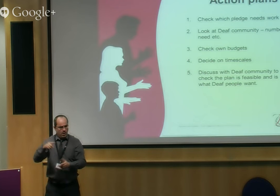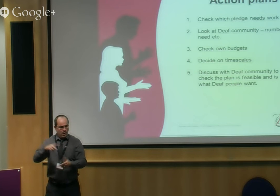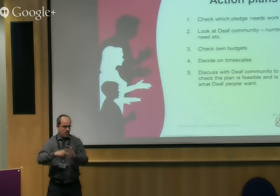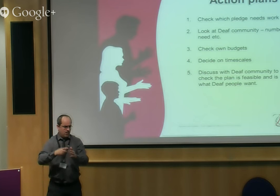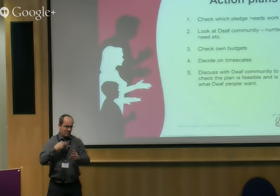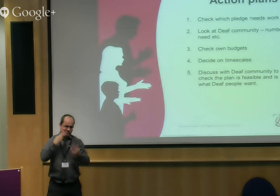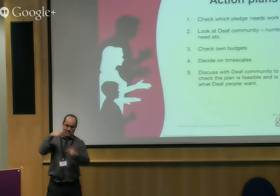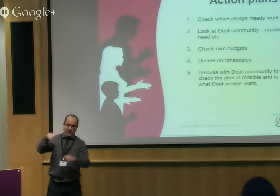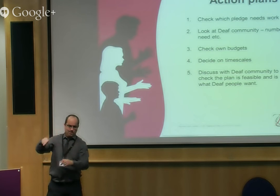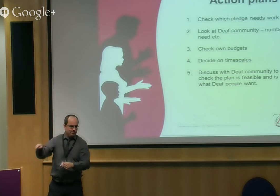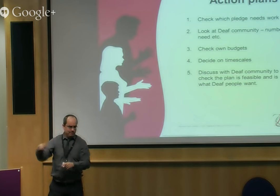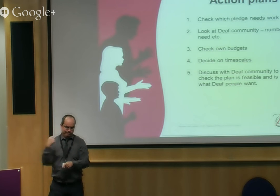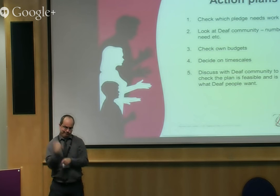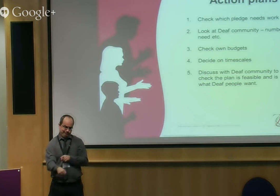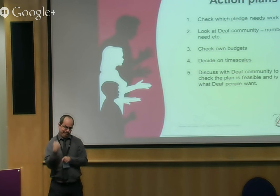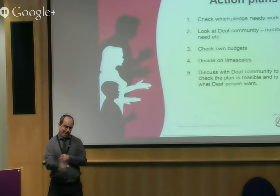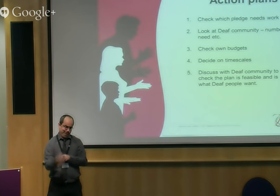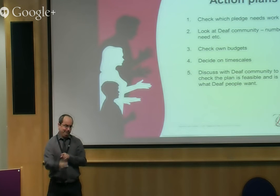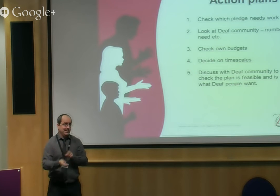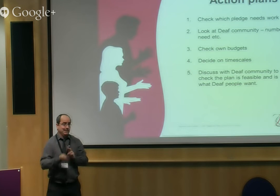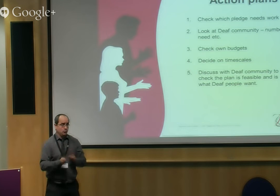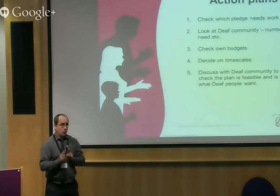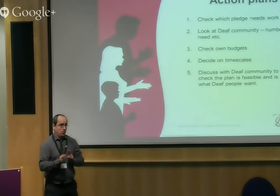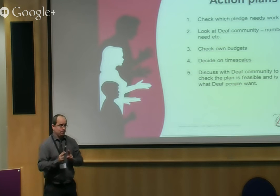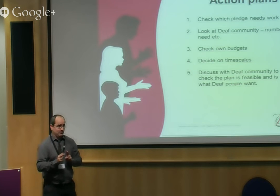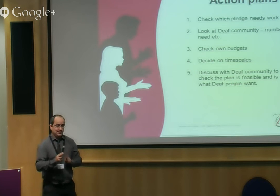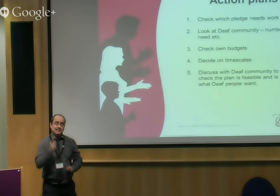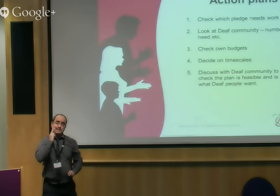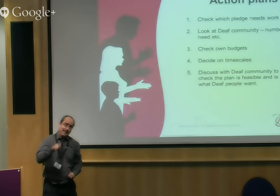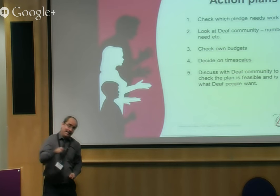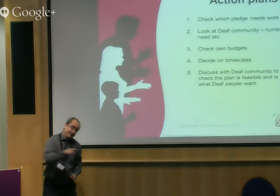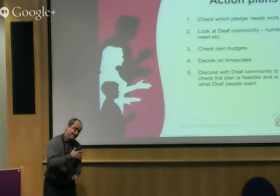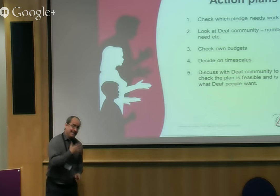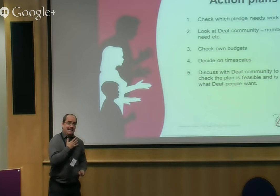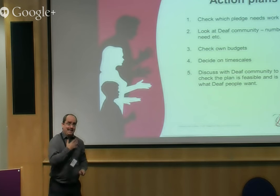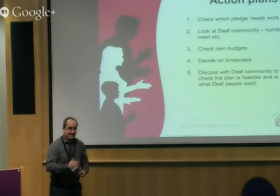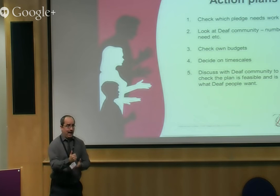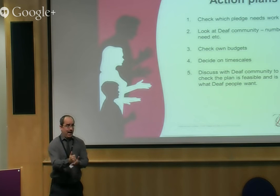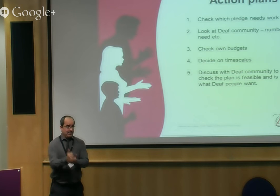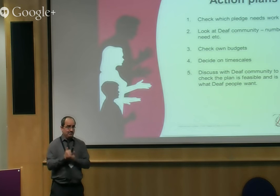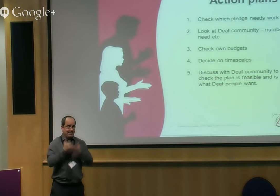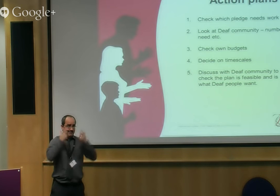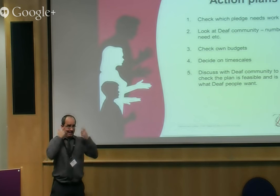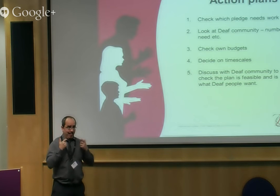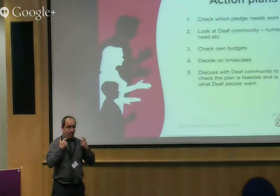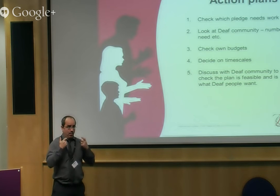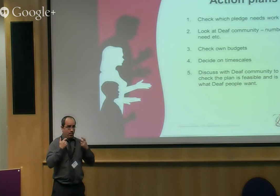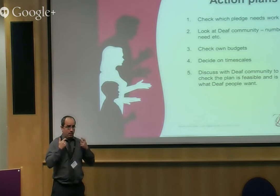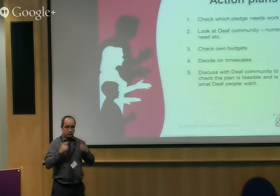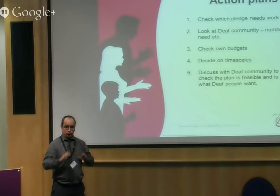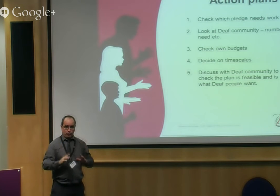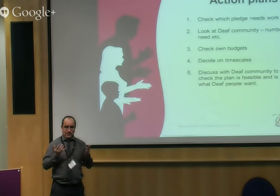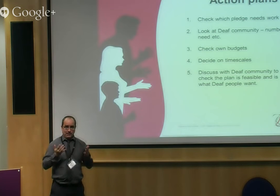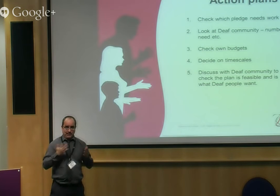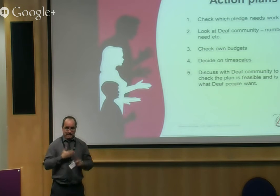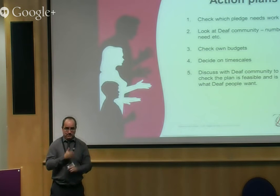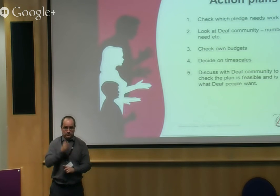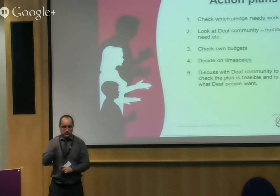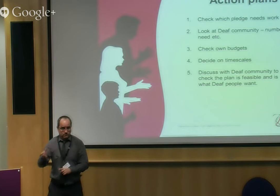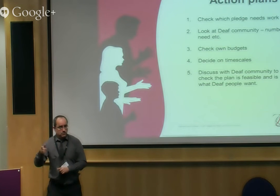access to those things. There was one person who refused to interpret repeatedly and